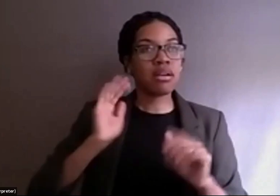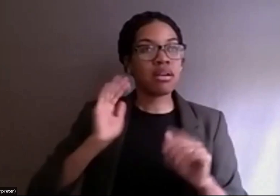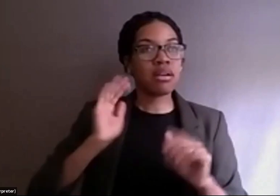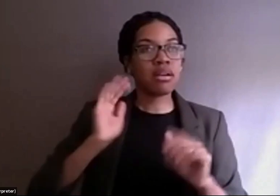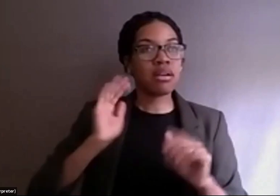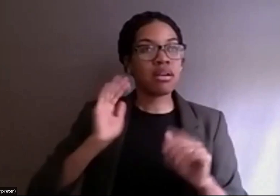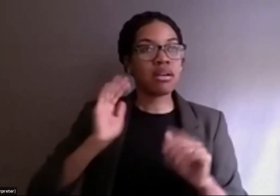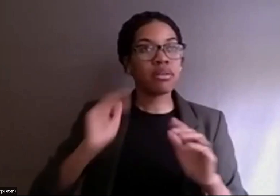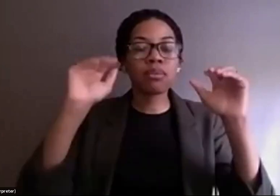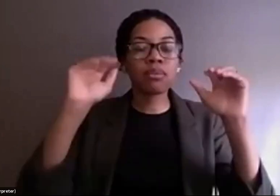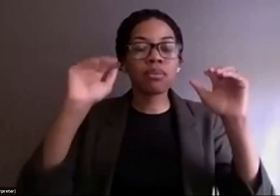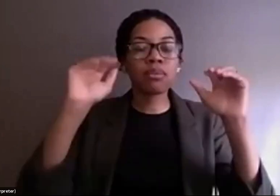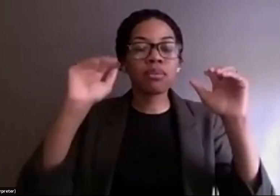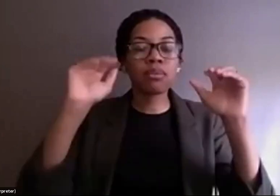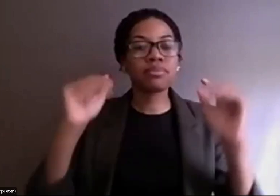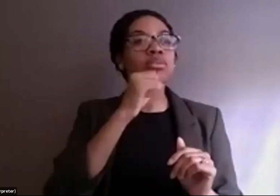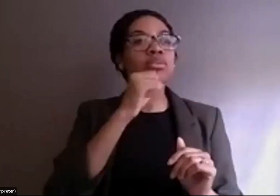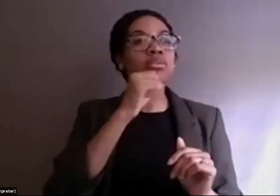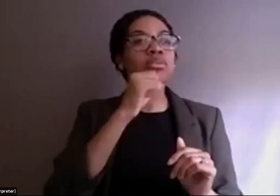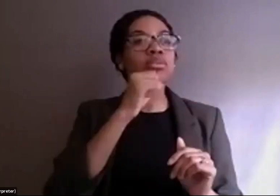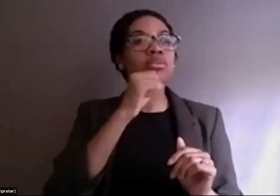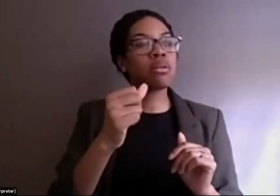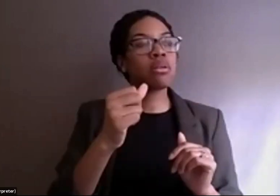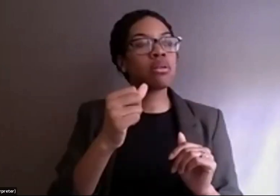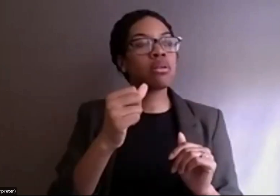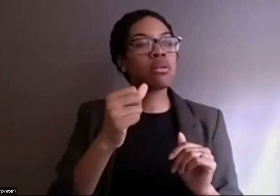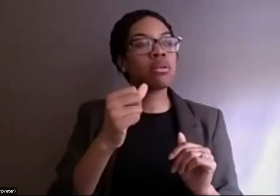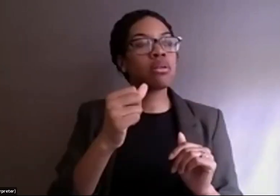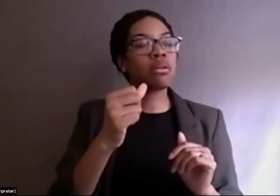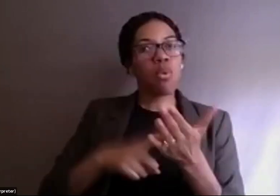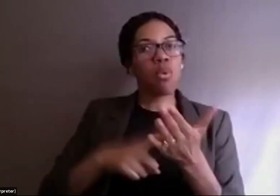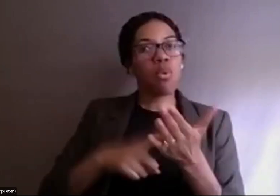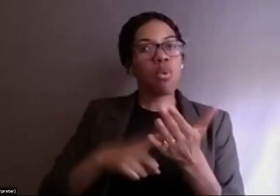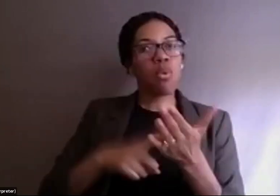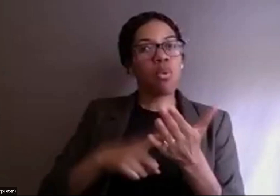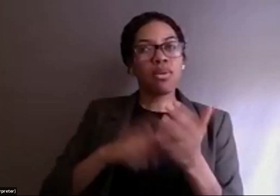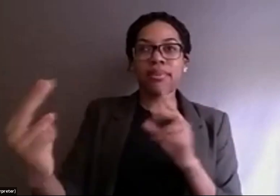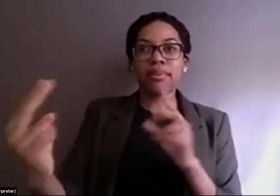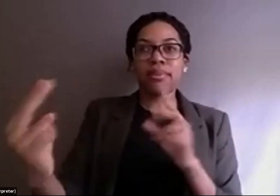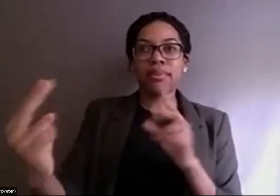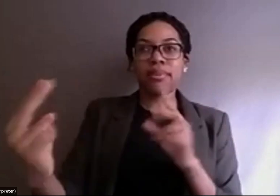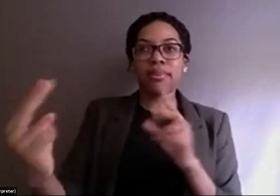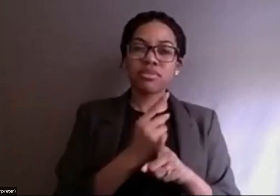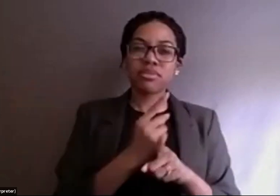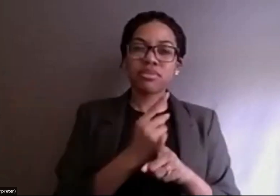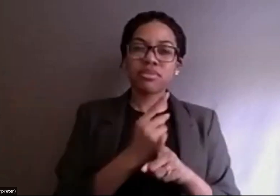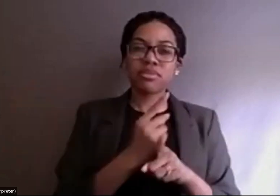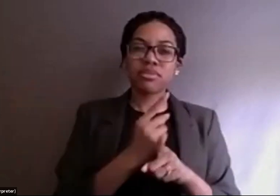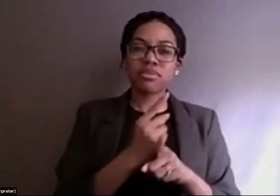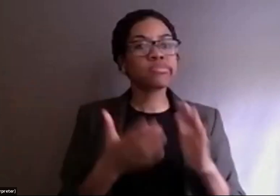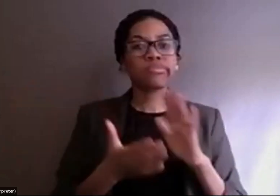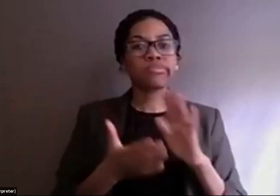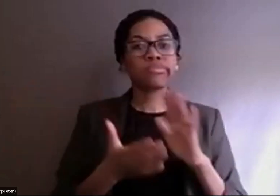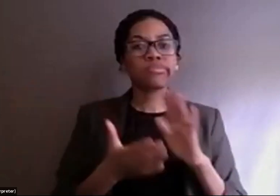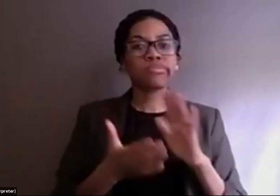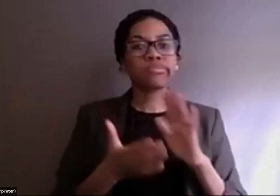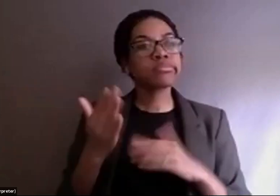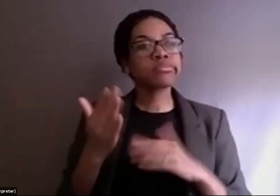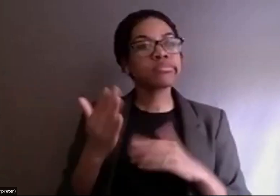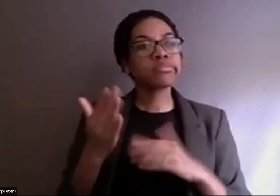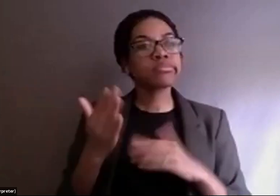them. The way you look from the inside out, you're just living your life. From the outside in,